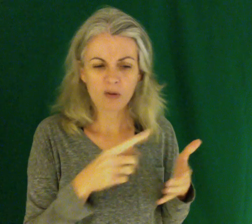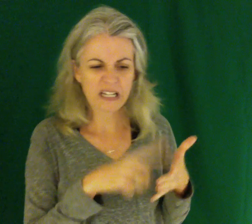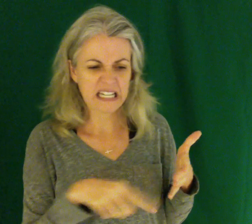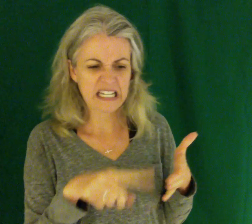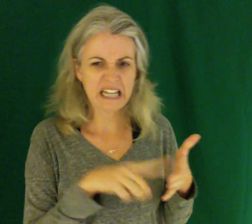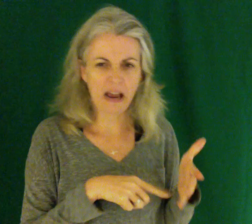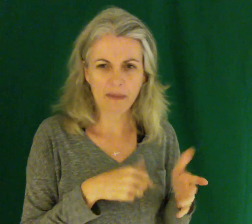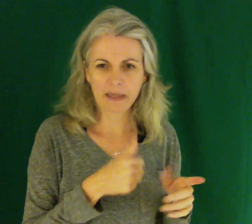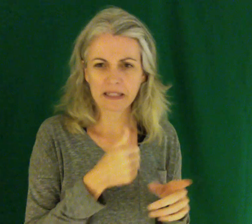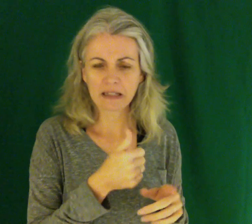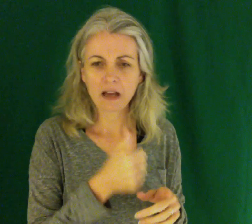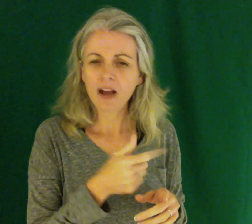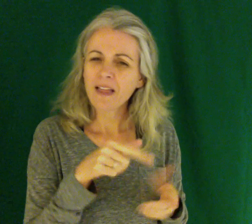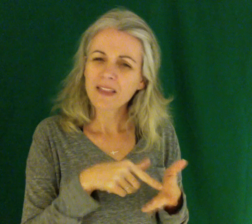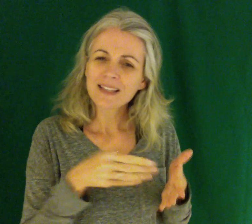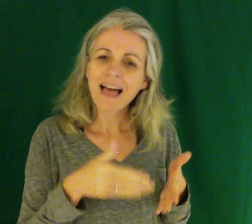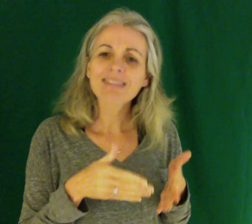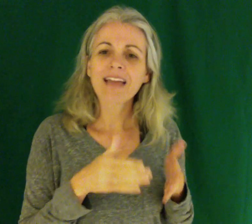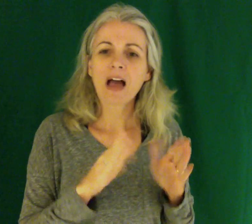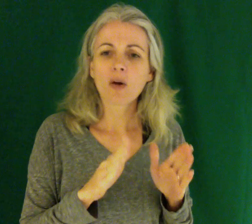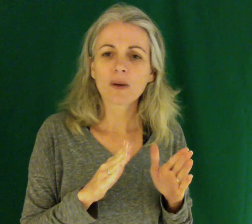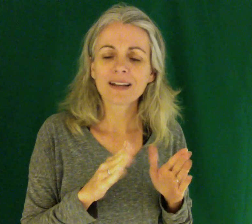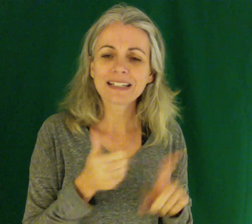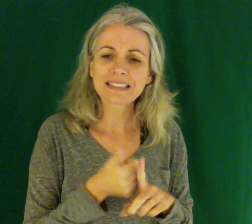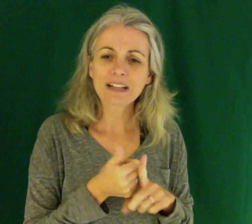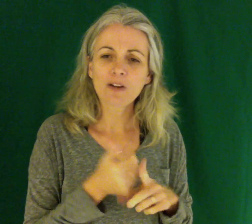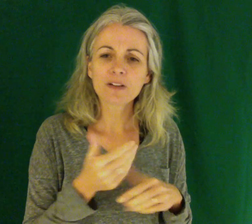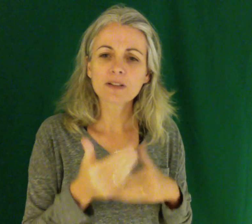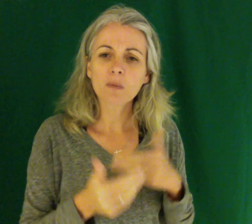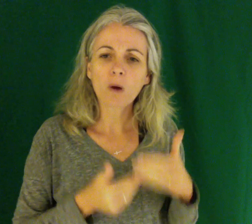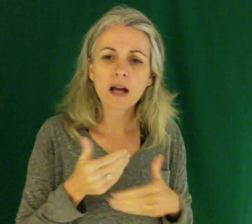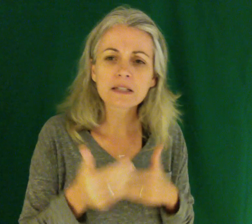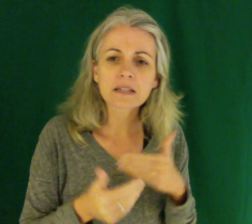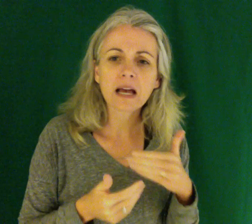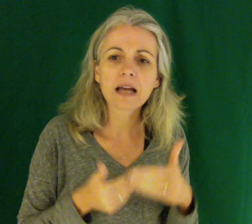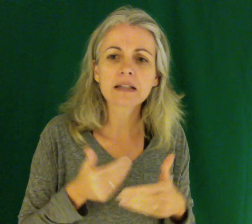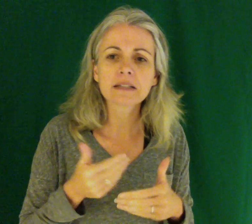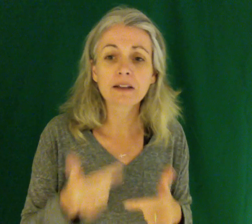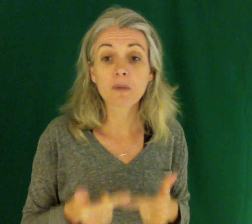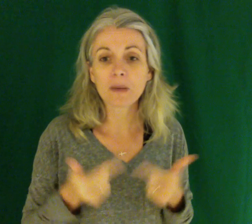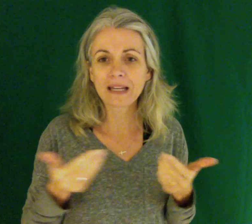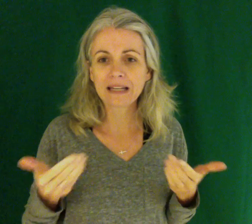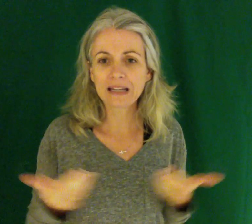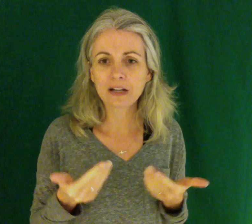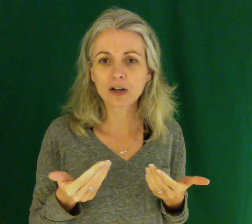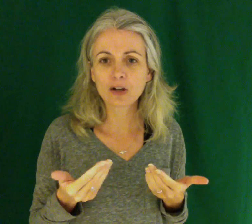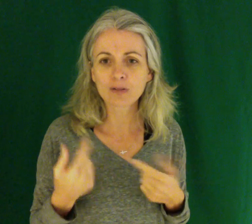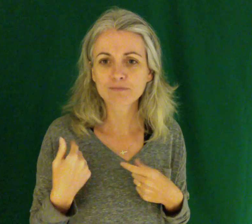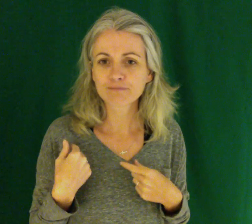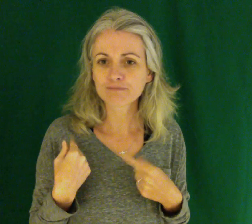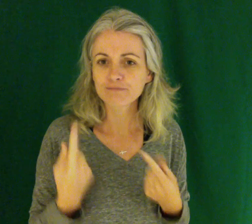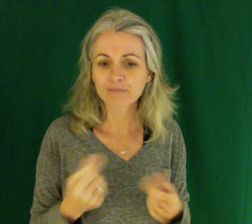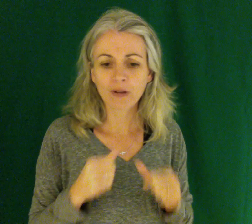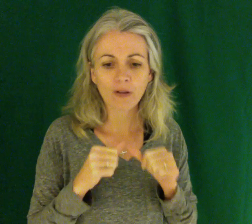This allowing is a process of being here all along, not just when